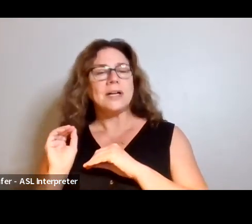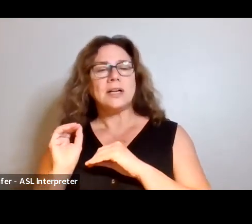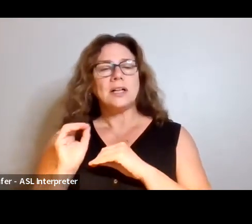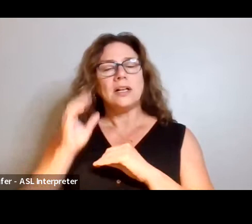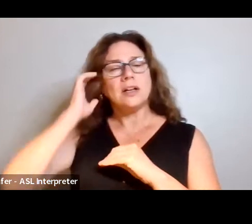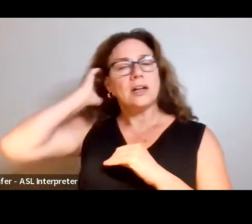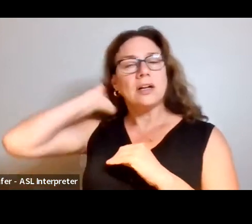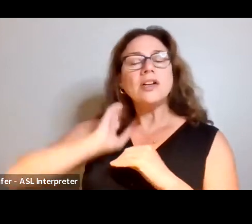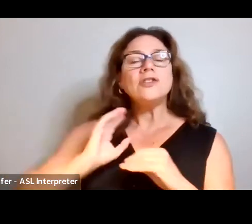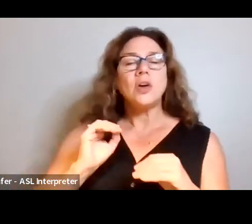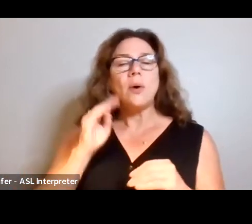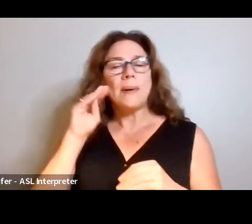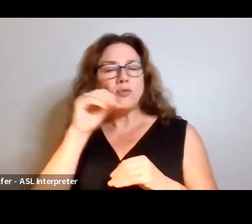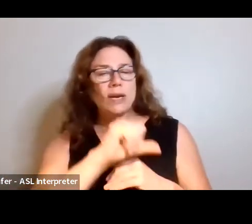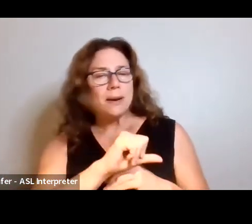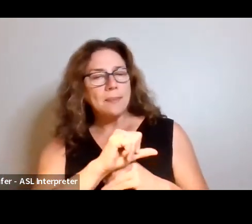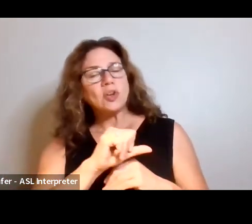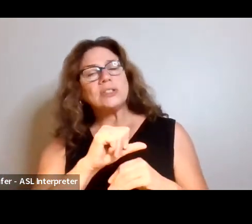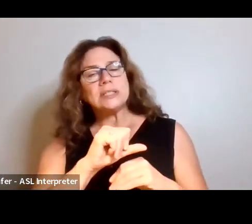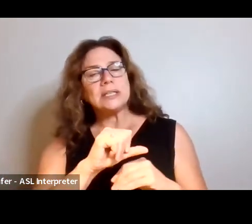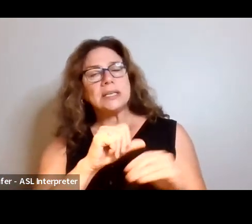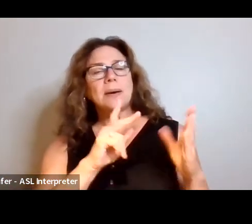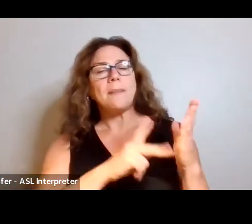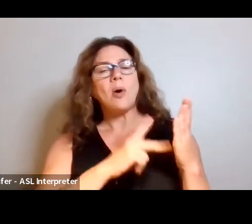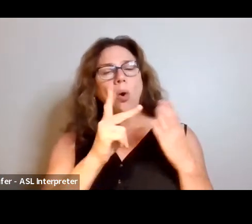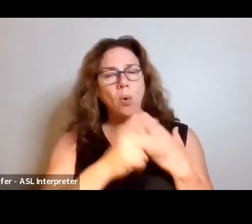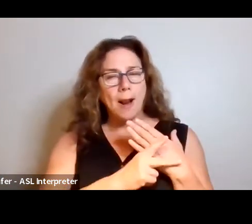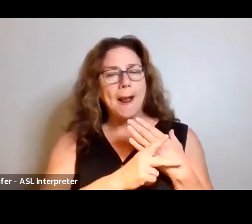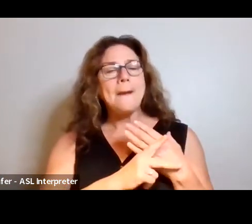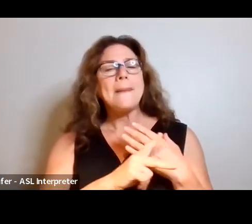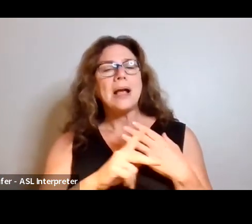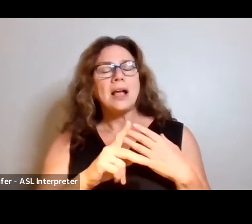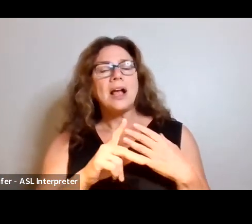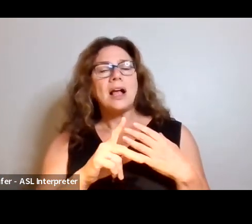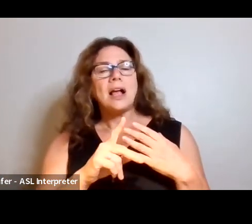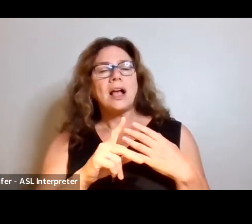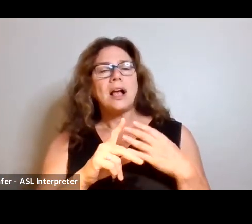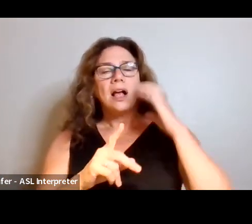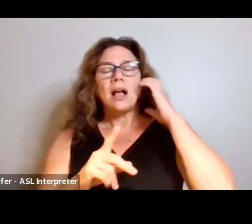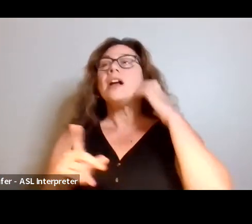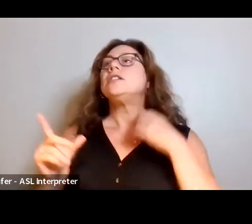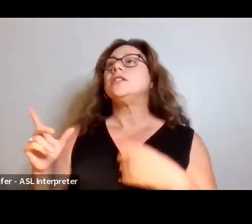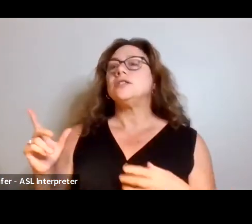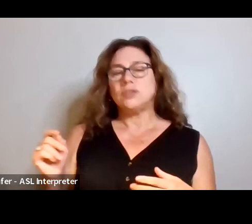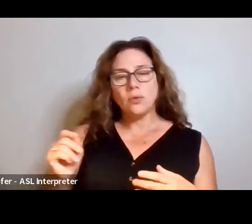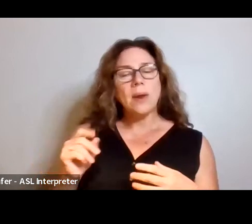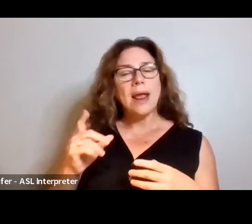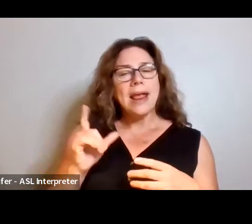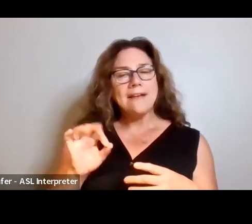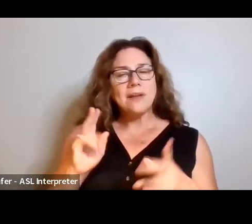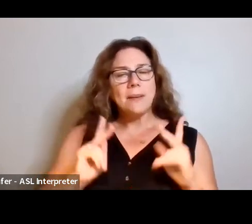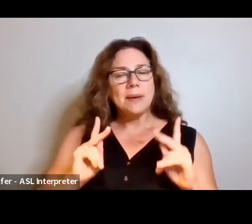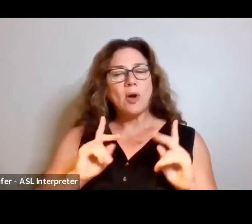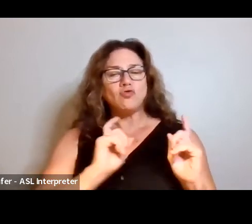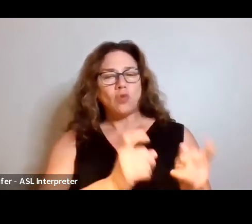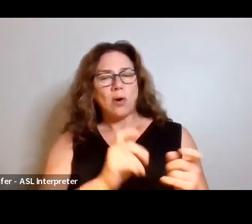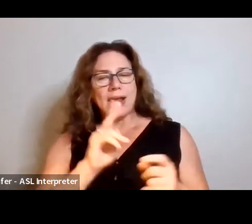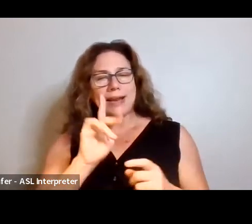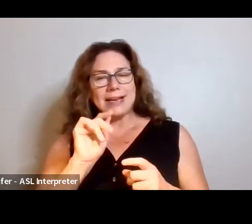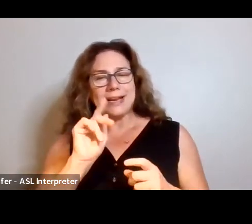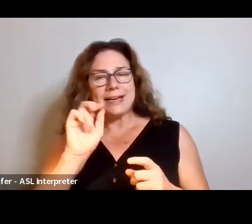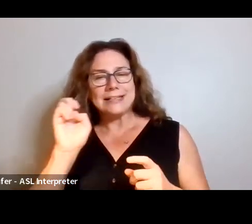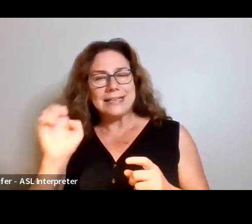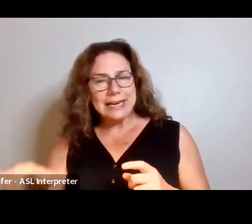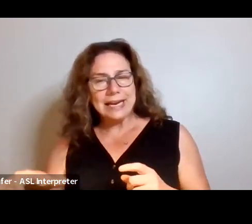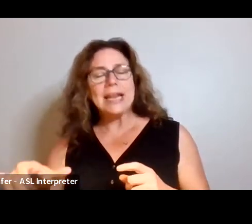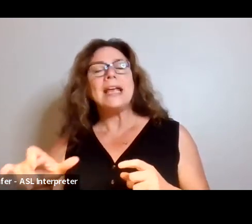reimburses people who are donating organs at the same level as their wages. Okay, thank you for entertaining a